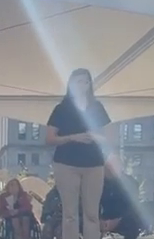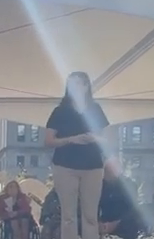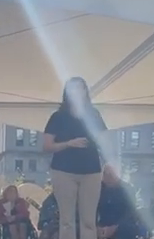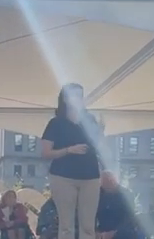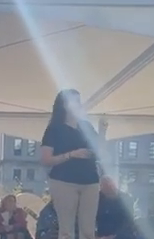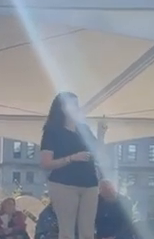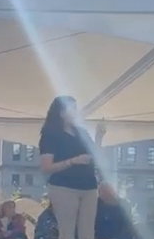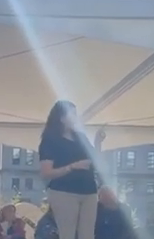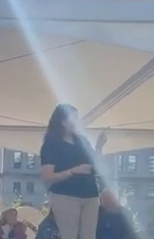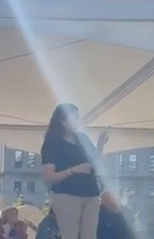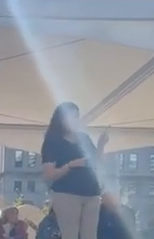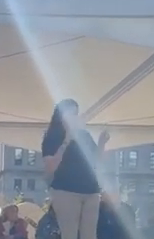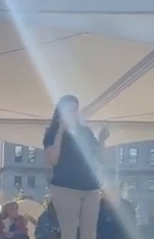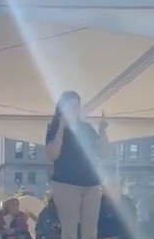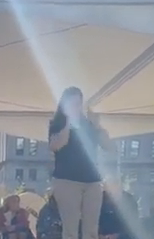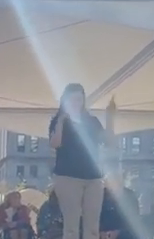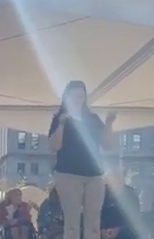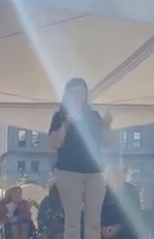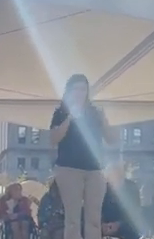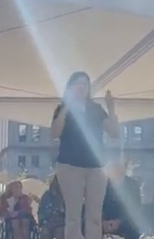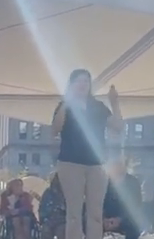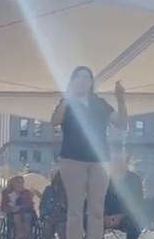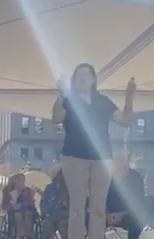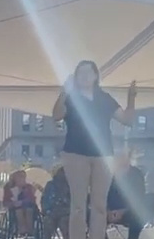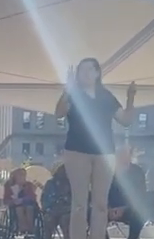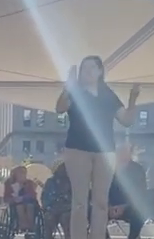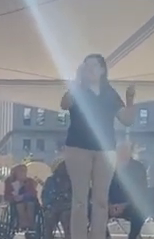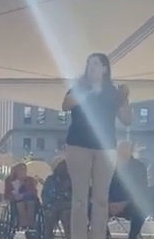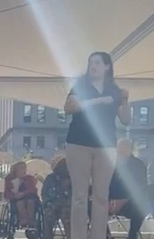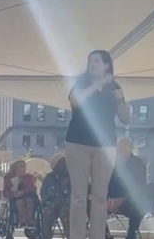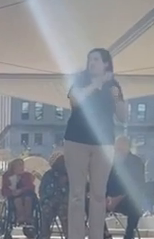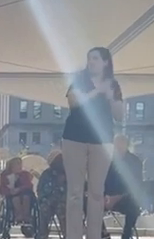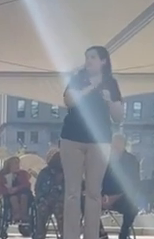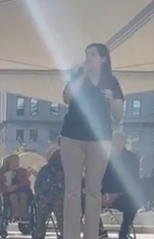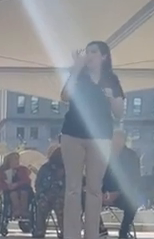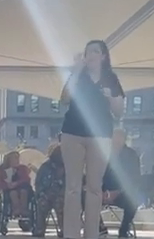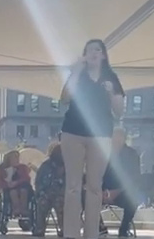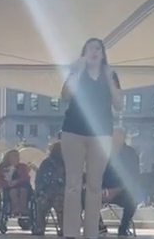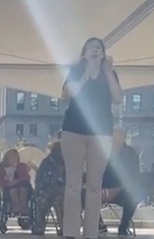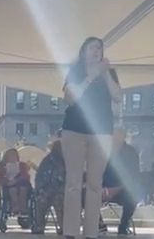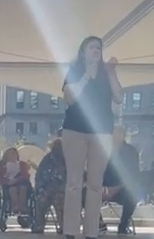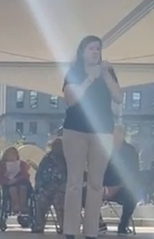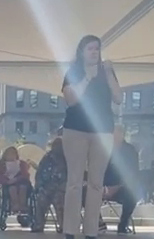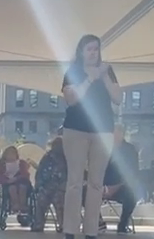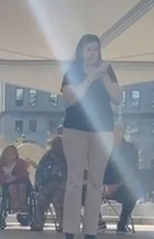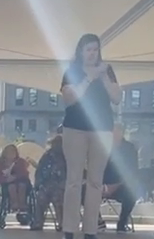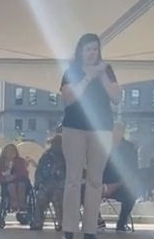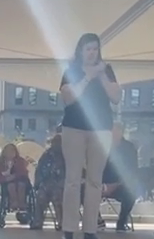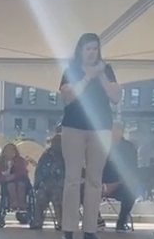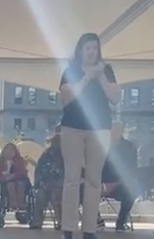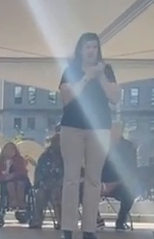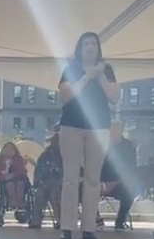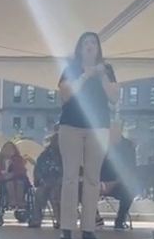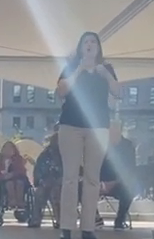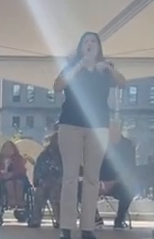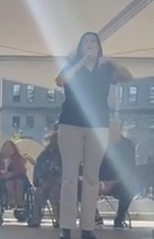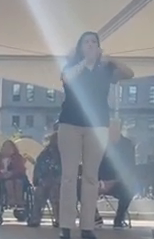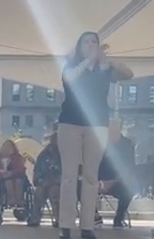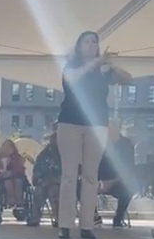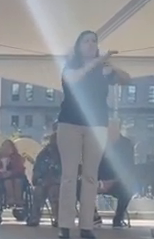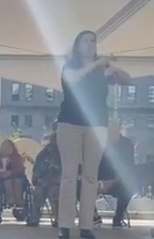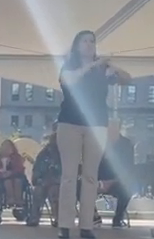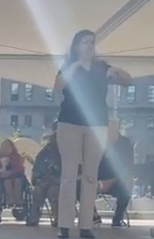Over there, you see the sign celebrating 40 years of advocacy. The Advisory